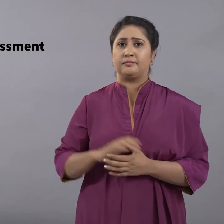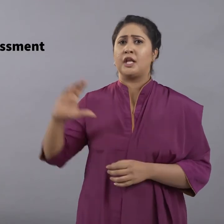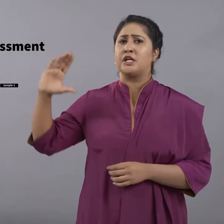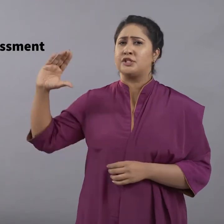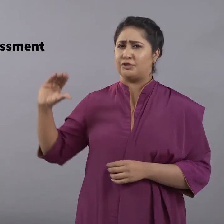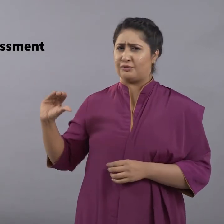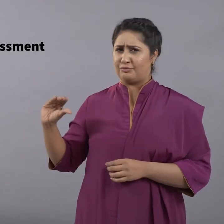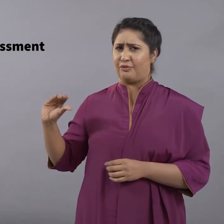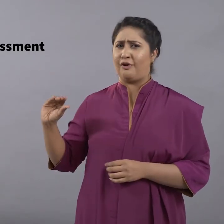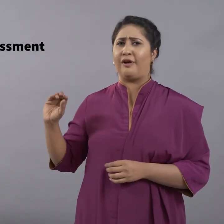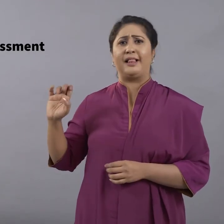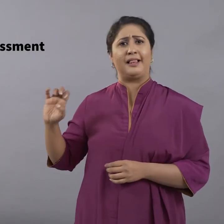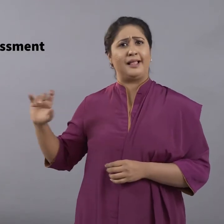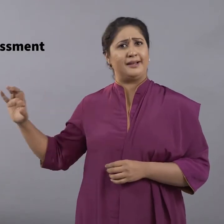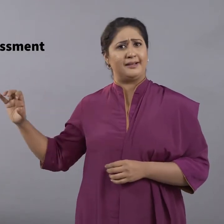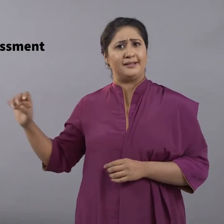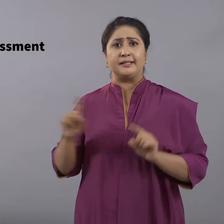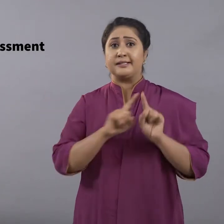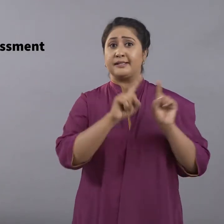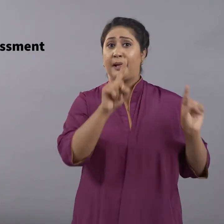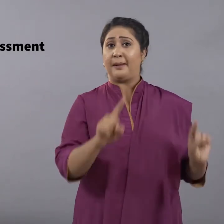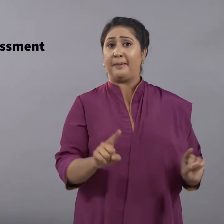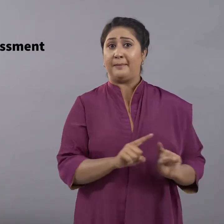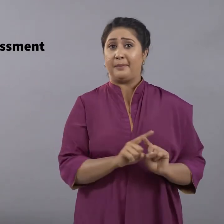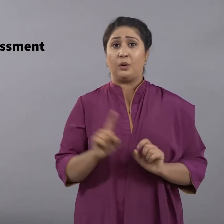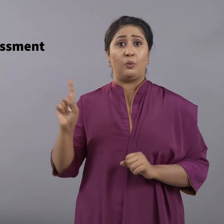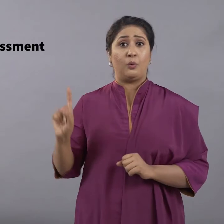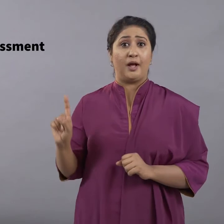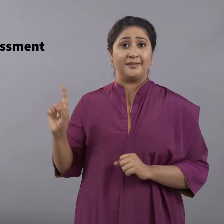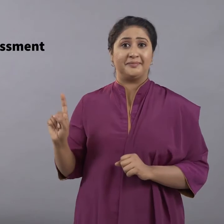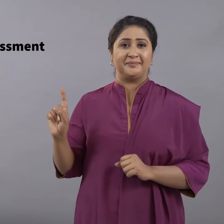Small letters. Sample 1.